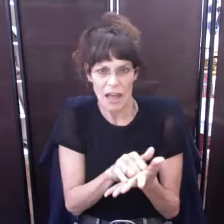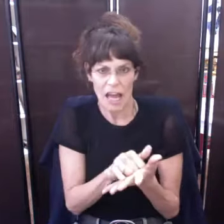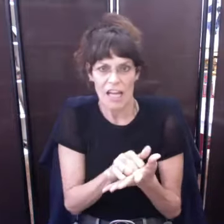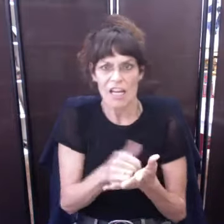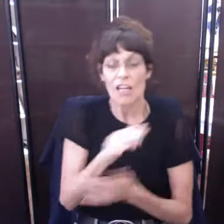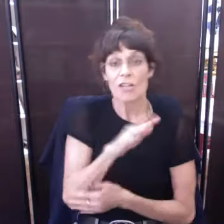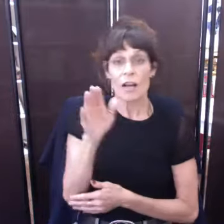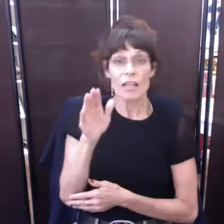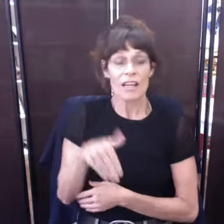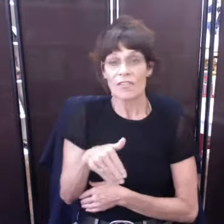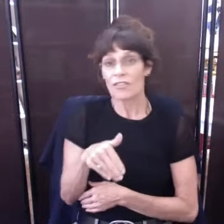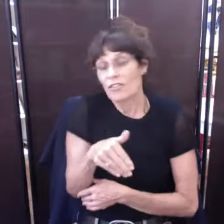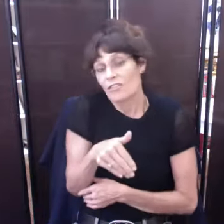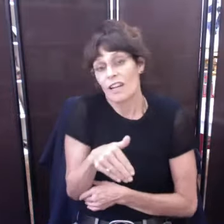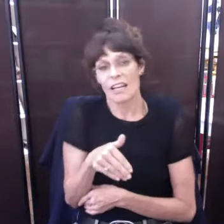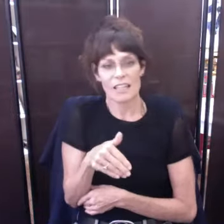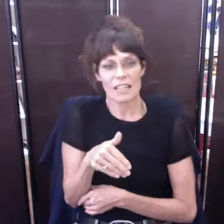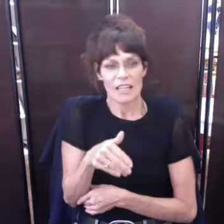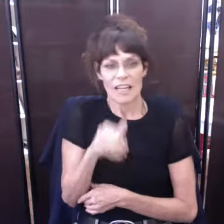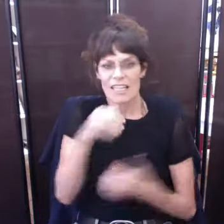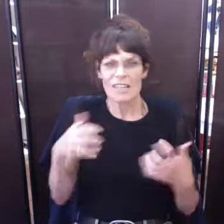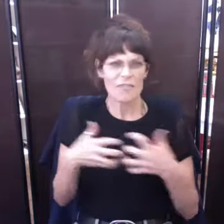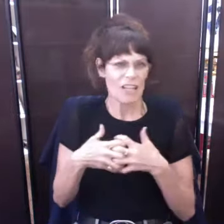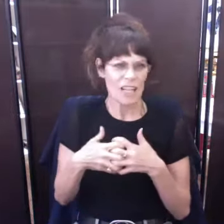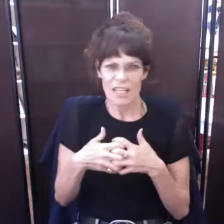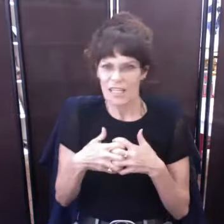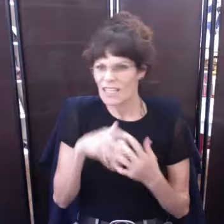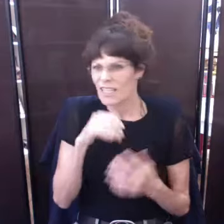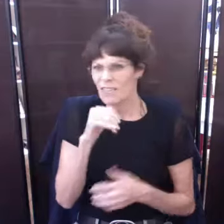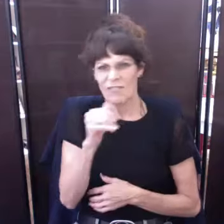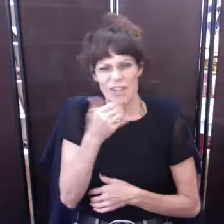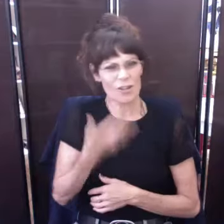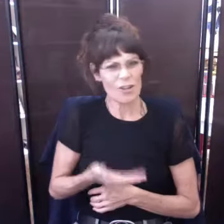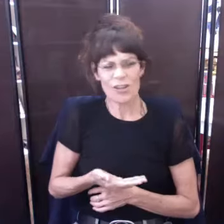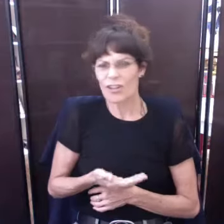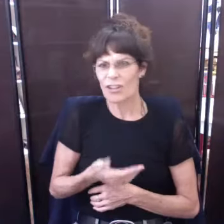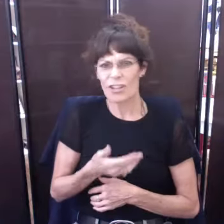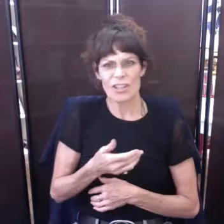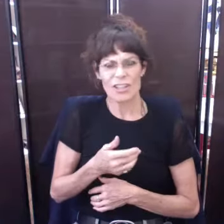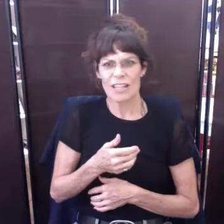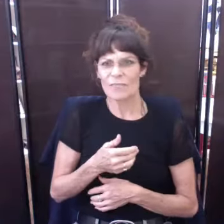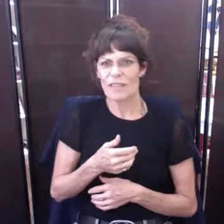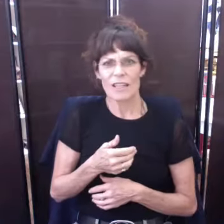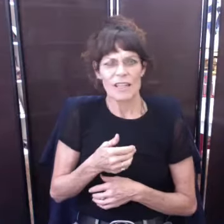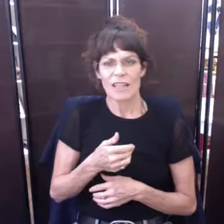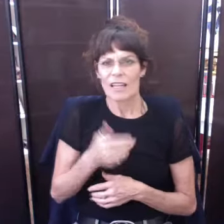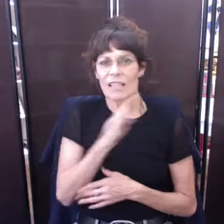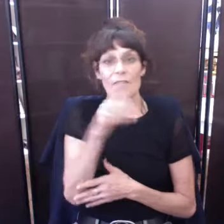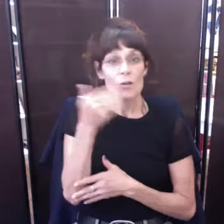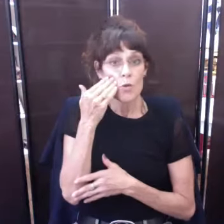you know, I didn't fit in. I didn't feel good. I never, ever knew what was going to happen in my house. And so by the time